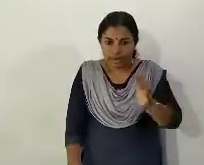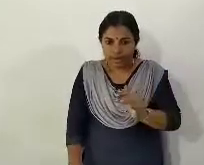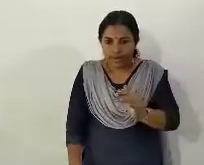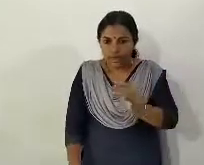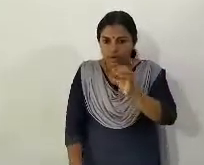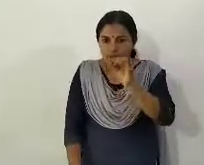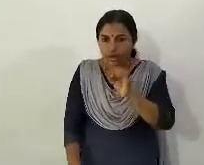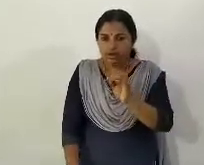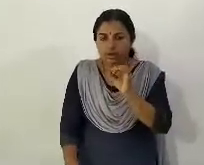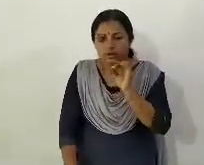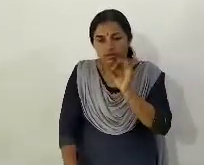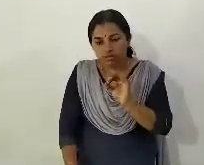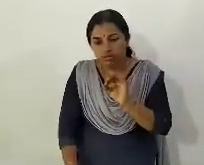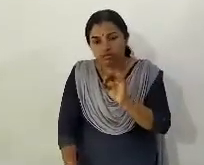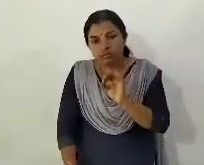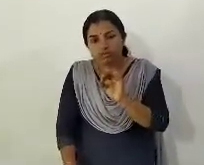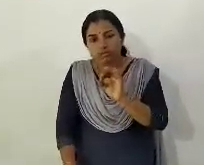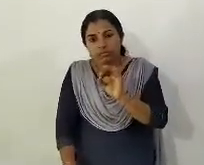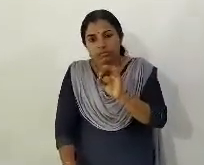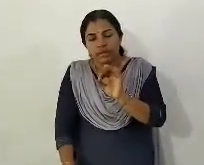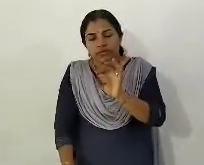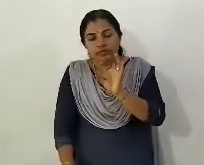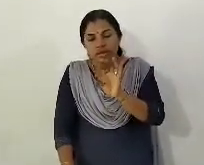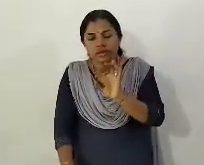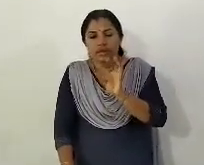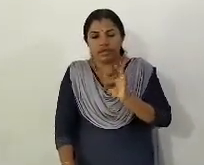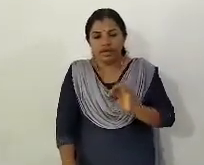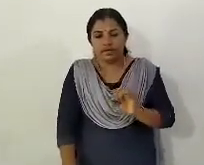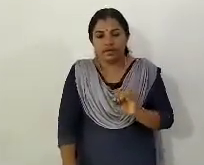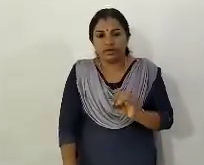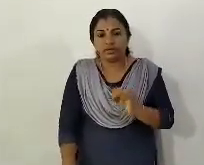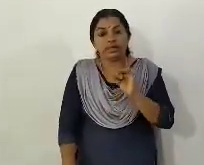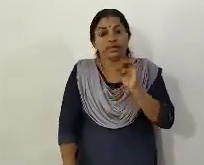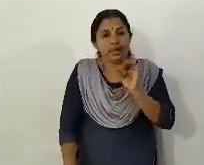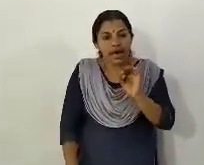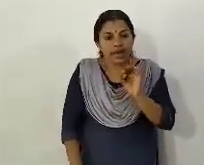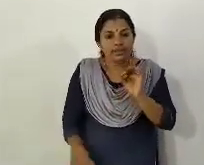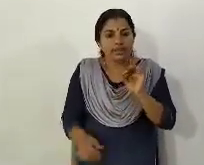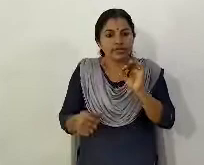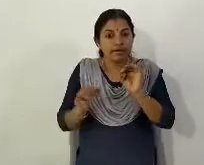And when we zoom a vector image, the clarity will